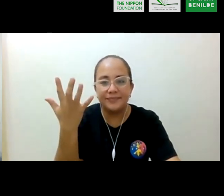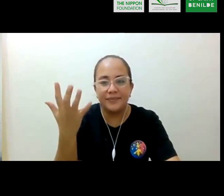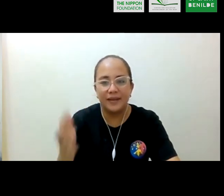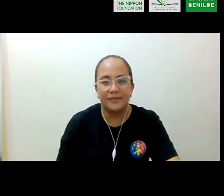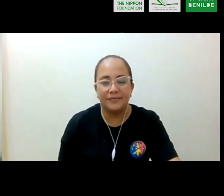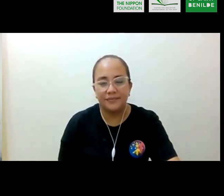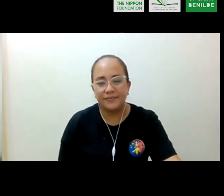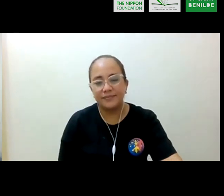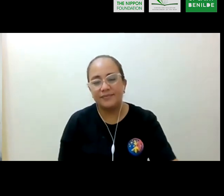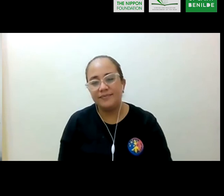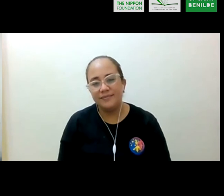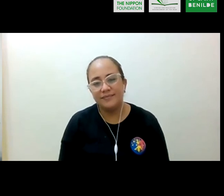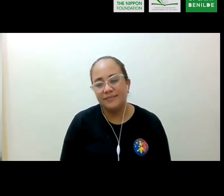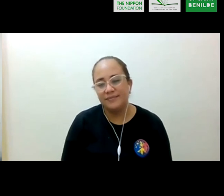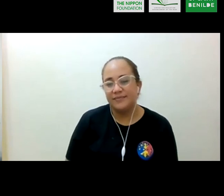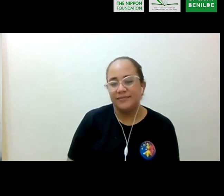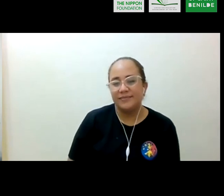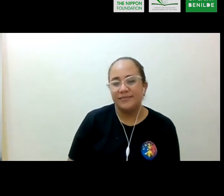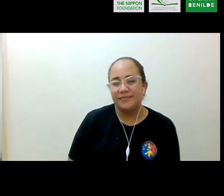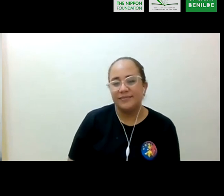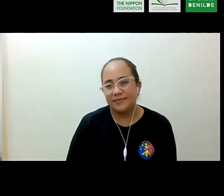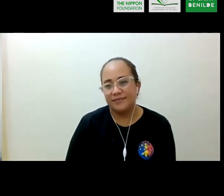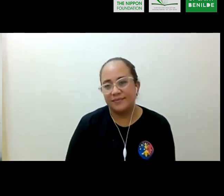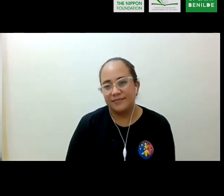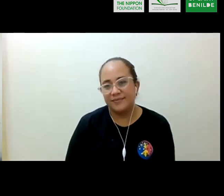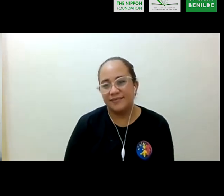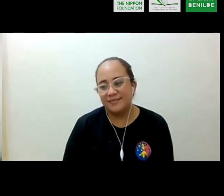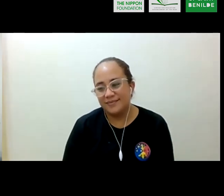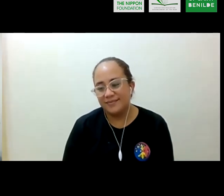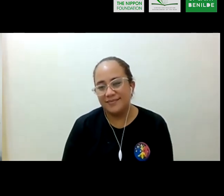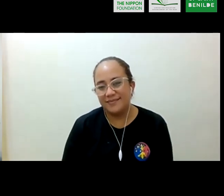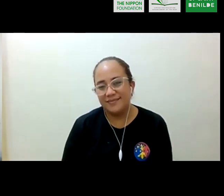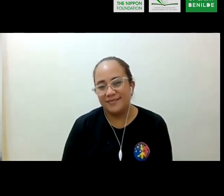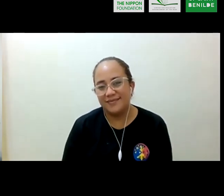Where is Nat? Internet problems. Okay.